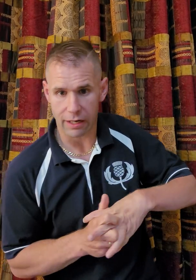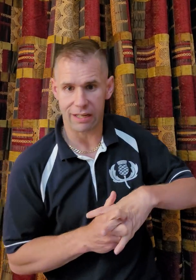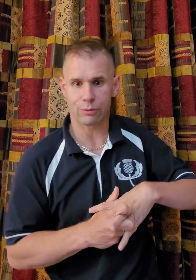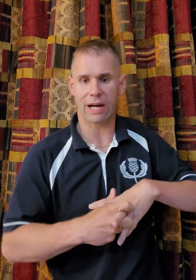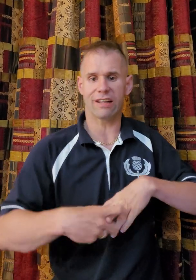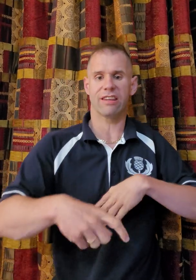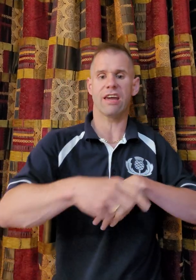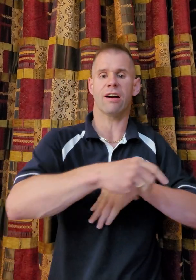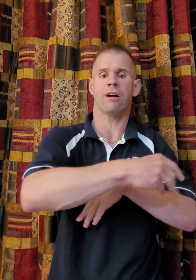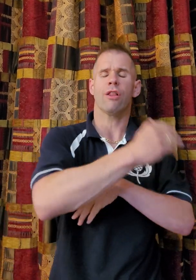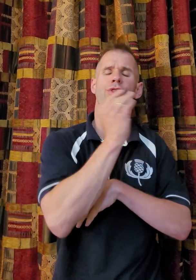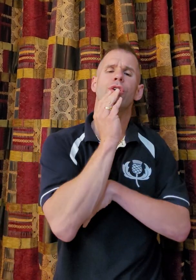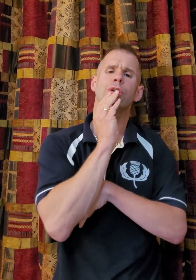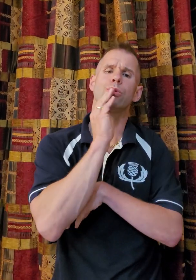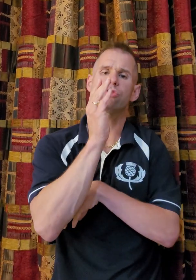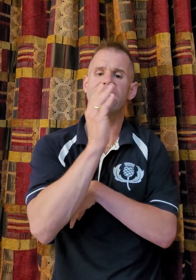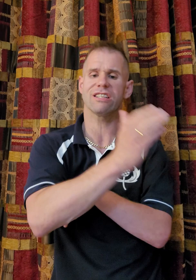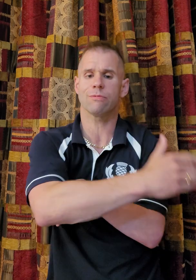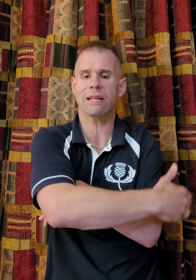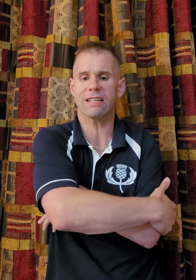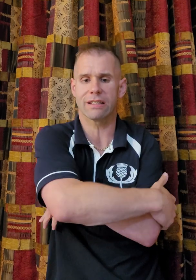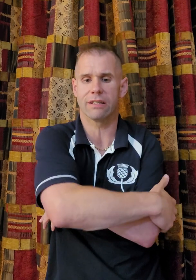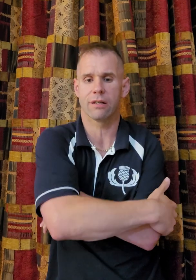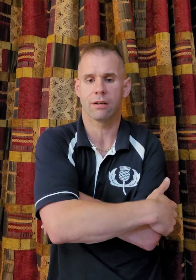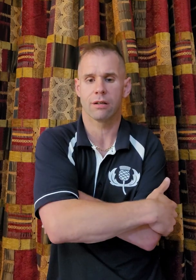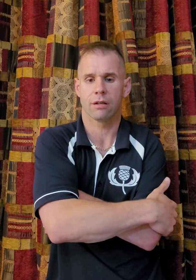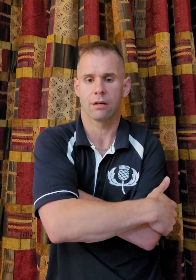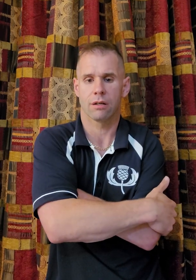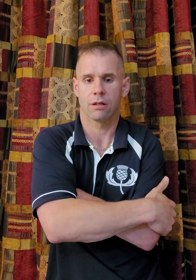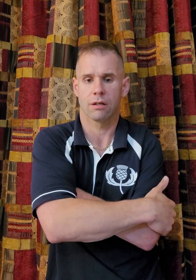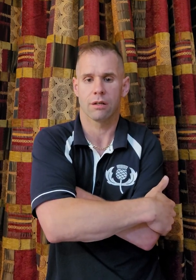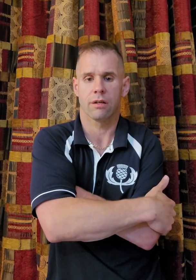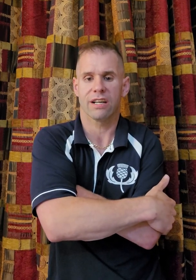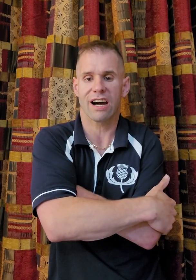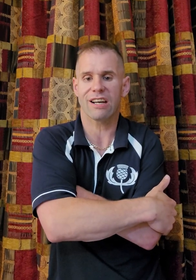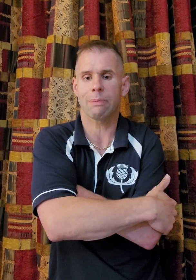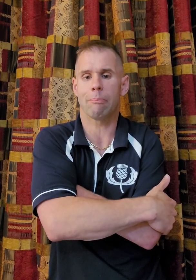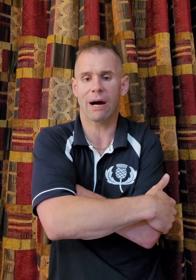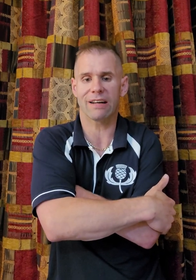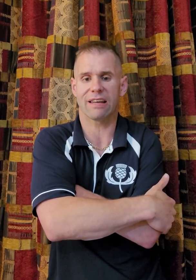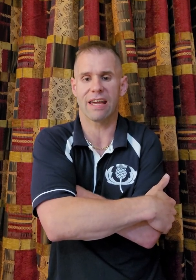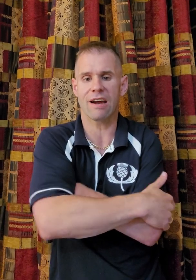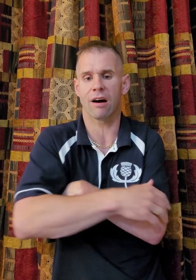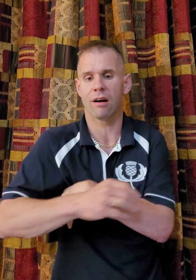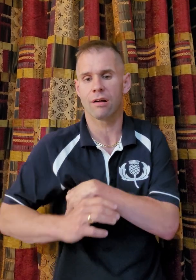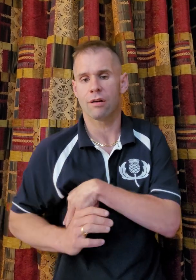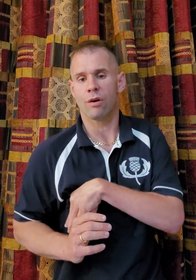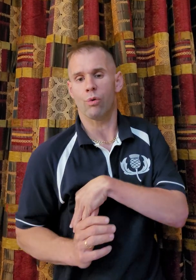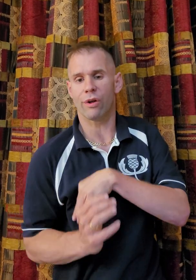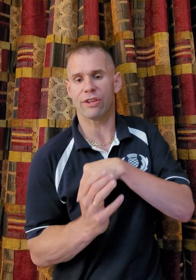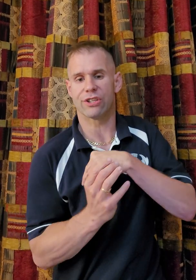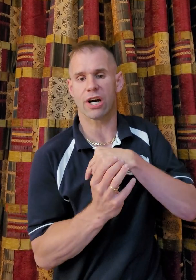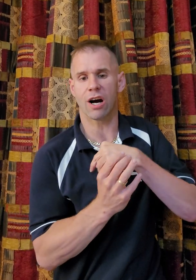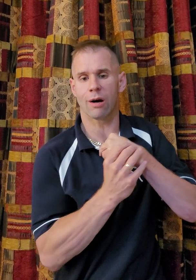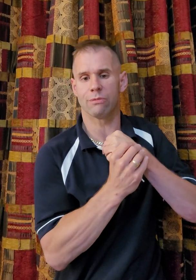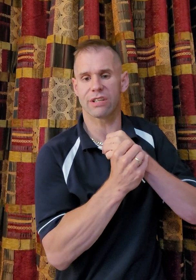as we had there, thought it was transmitted. Carried by bad air, with the charms, if